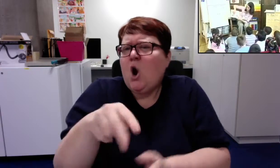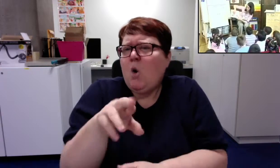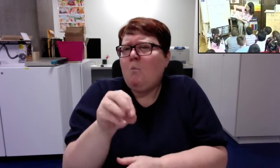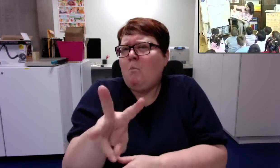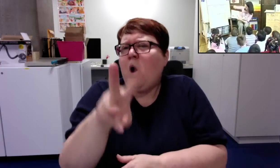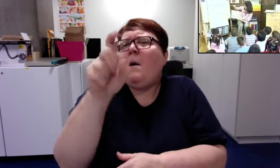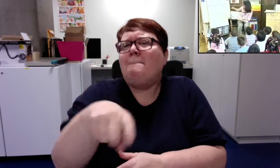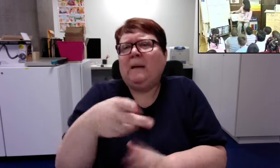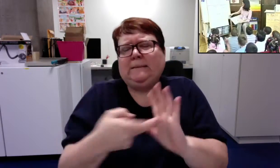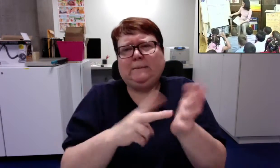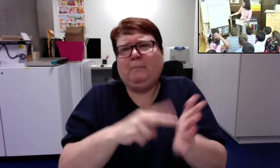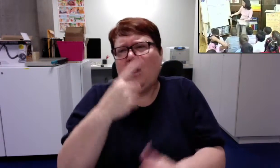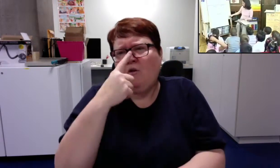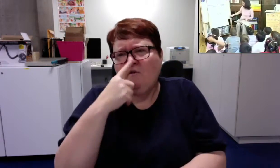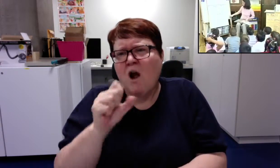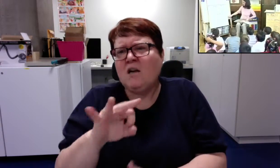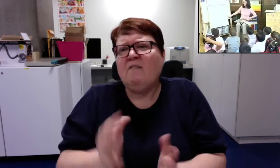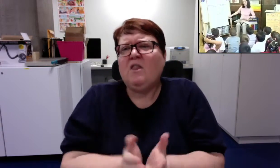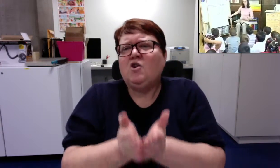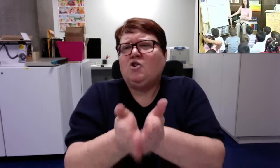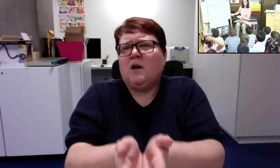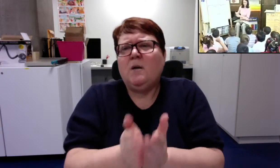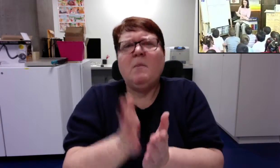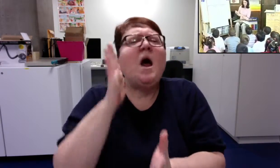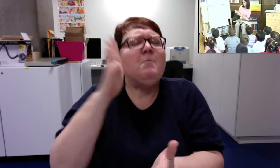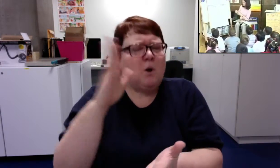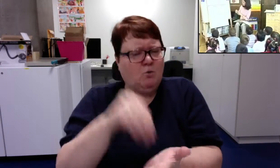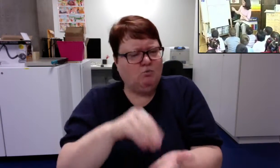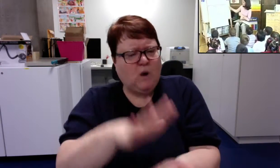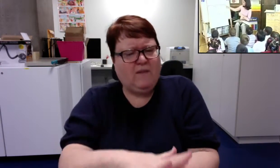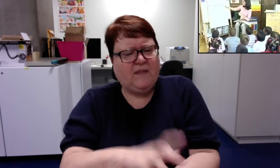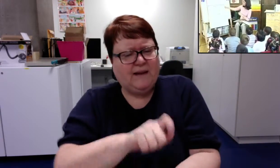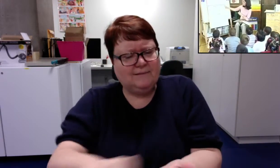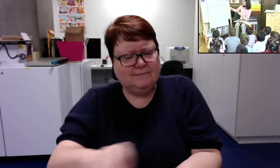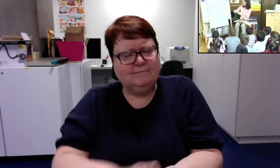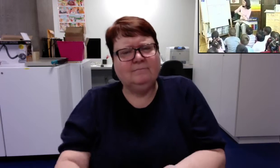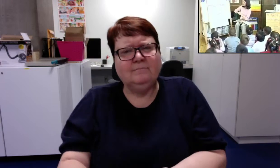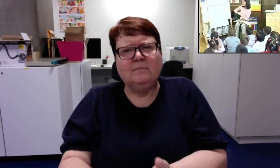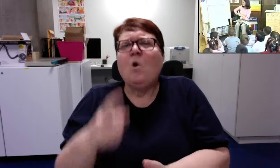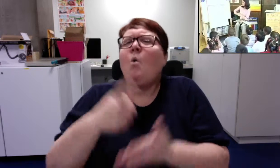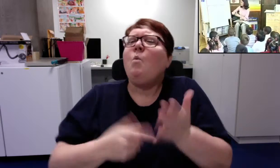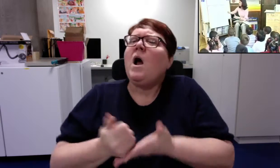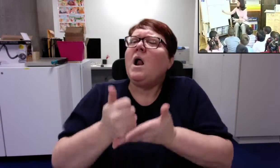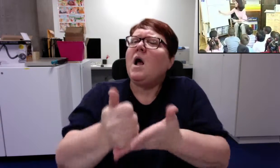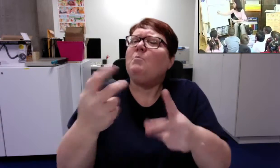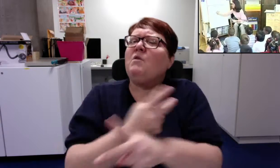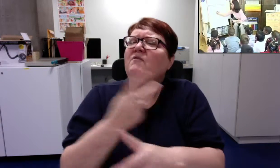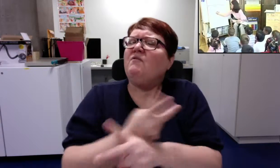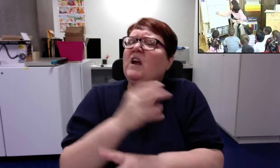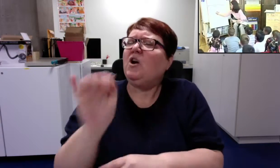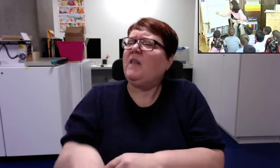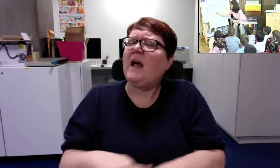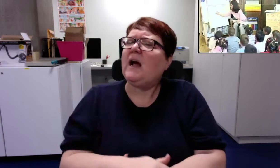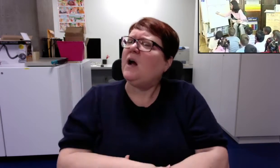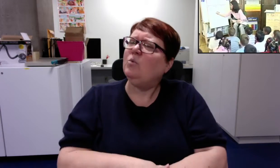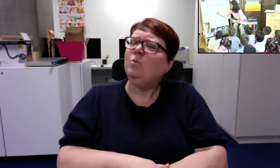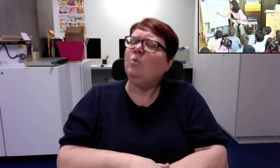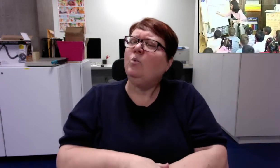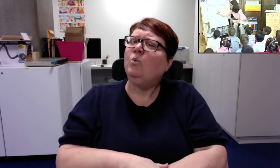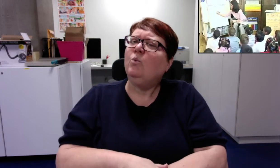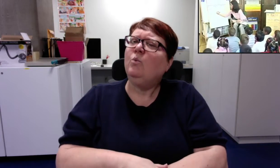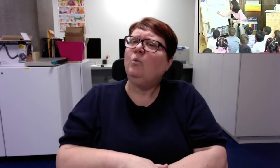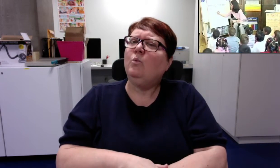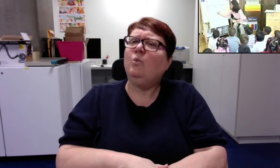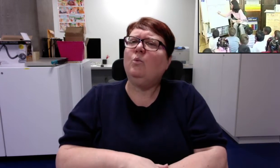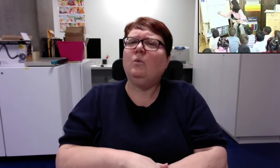the front of the ship. I'm going to write that down. Sebastian, what helped you figure that out? The pictures.